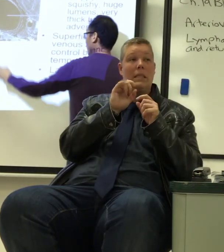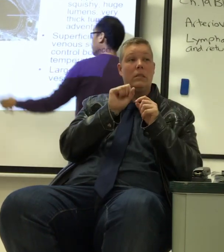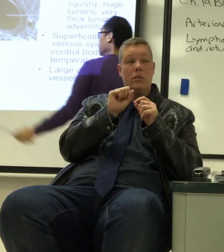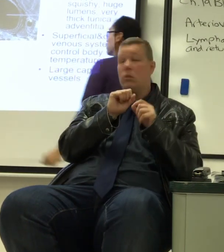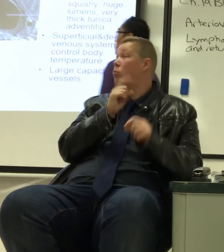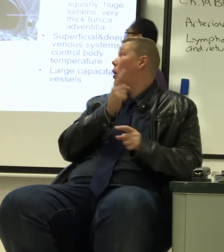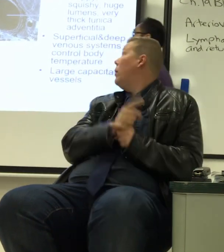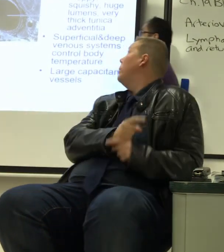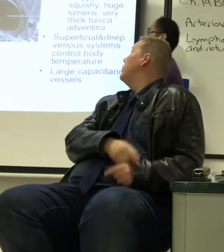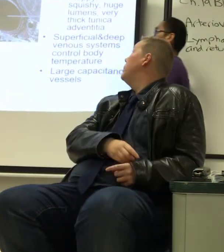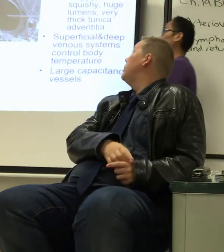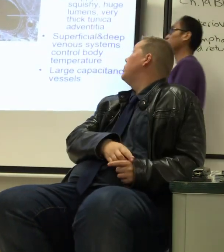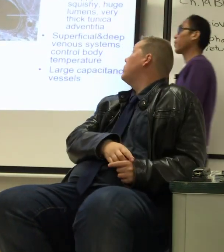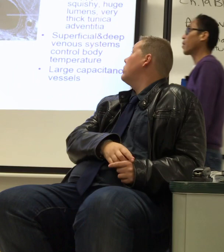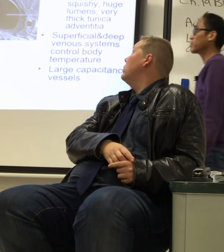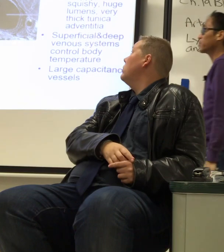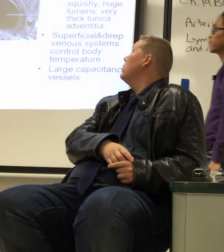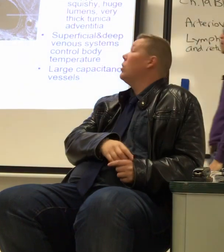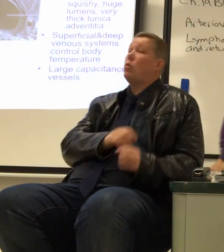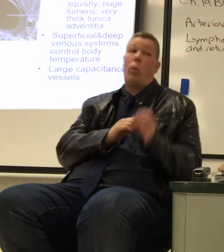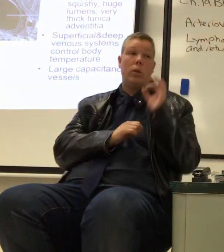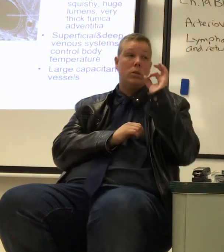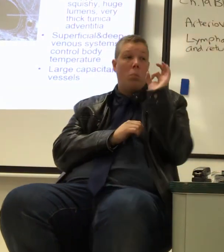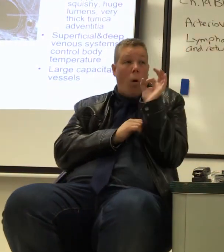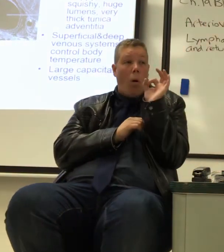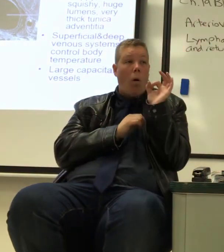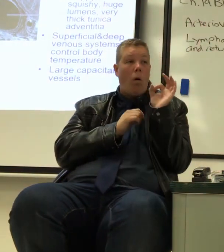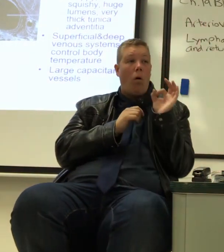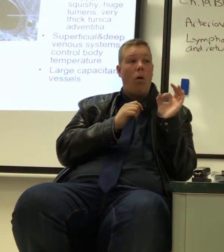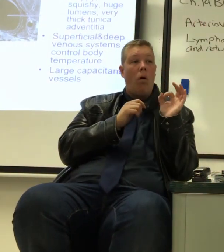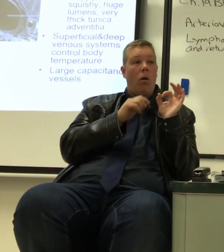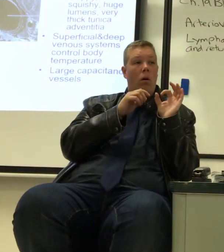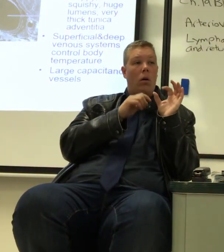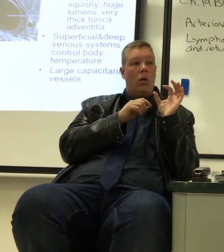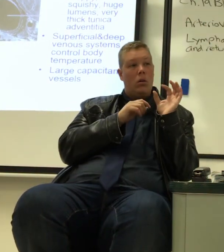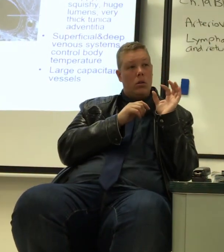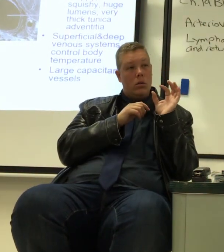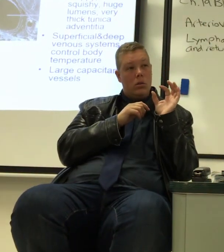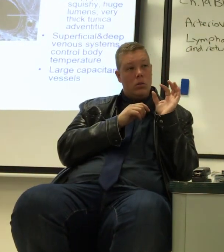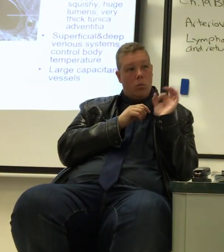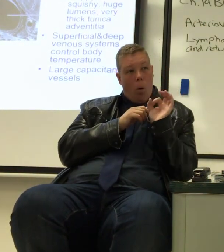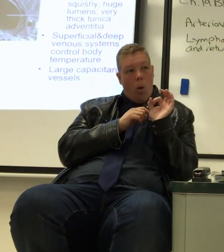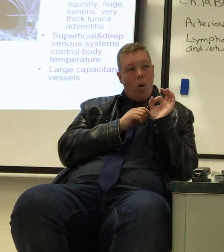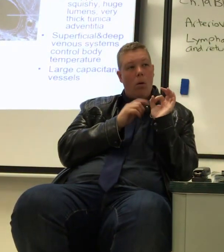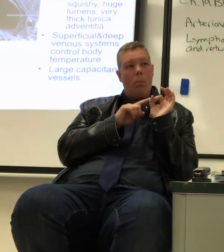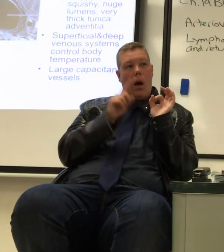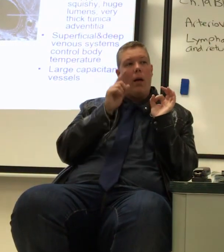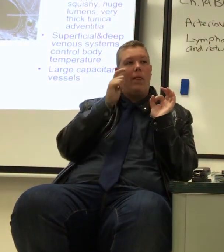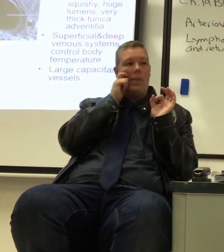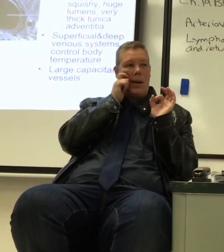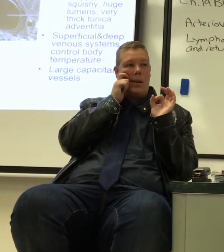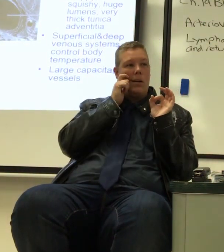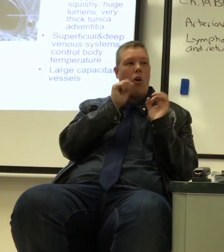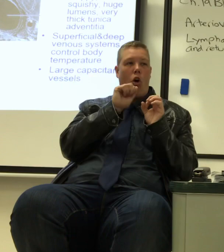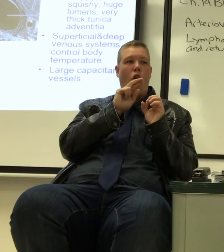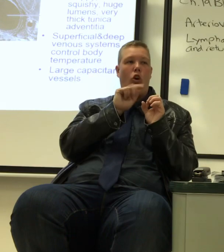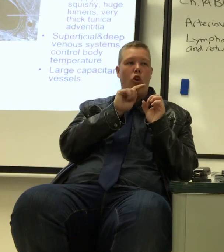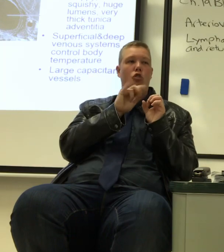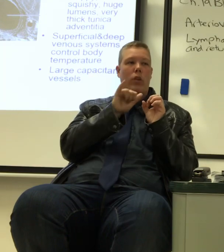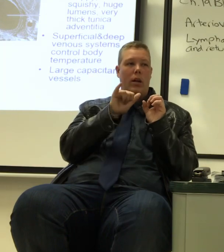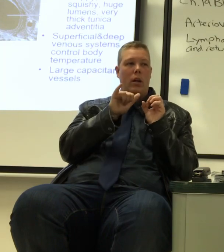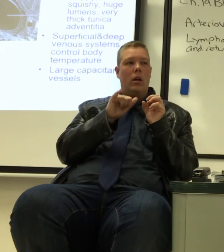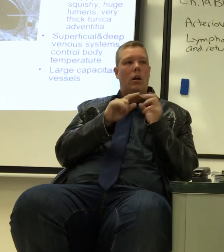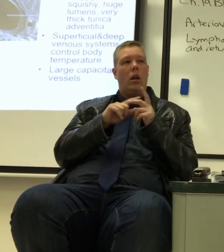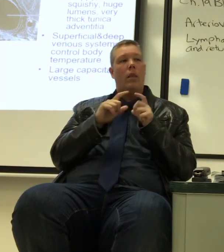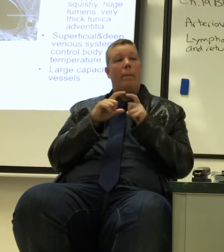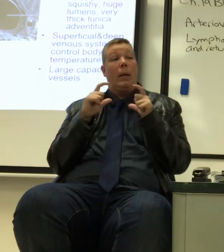walled right there too. So there are some structural differences. Now, the biggest thing I want to go through